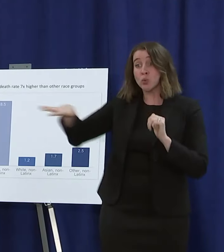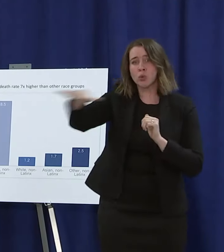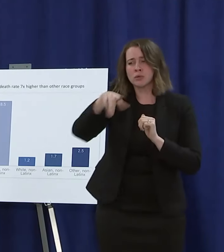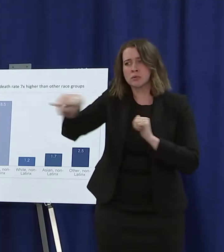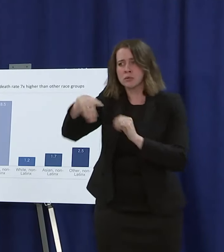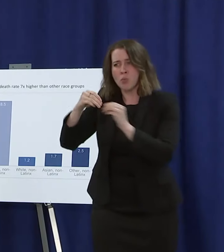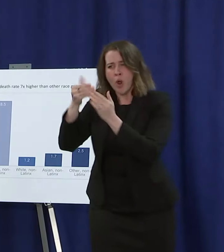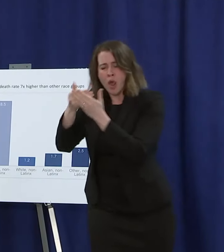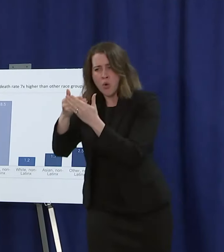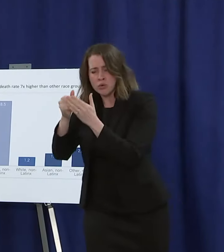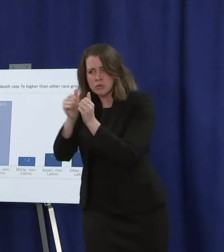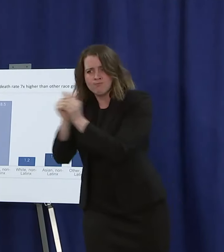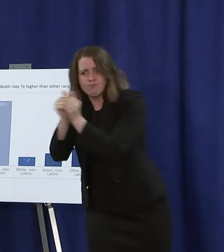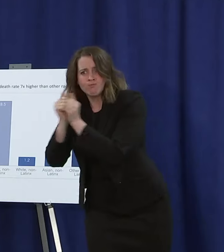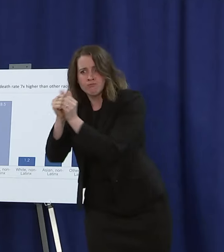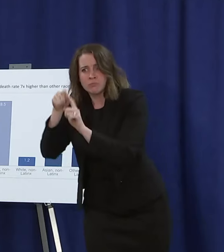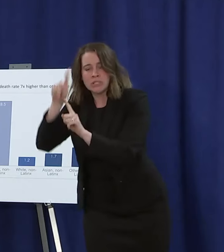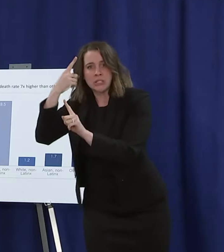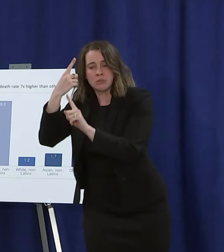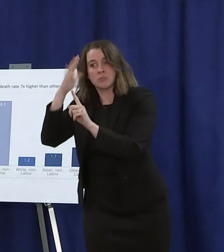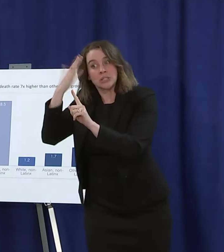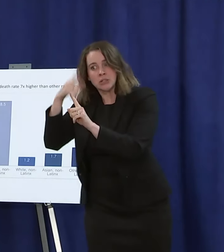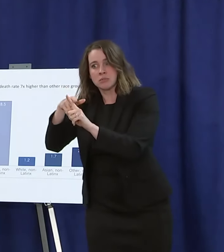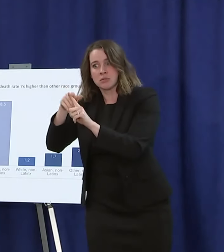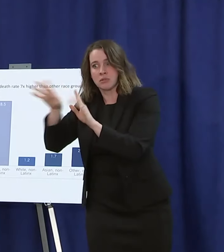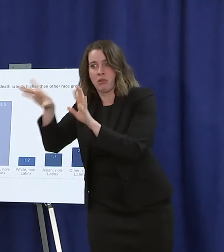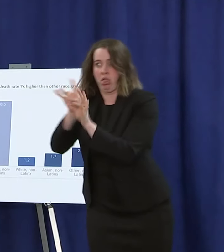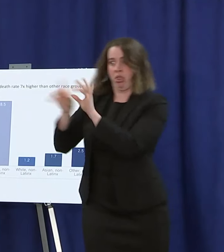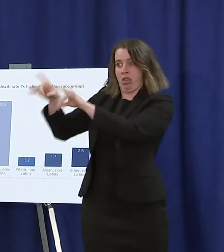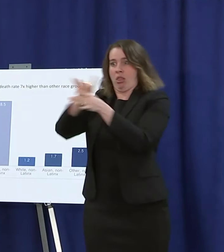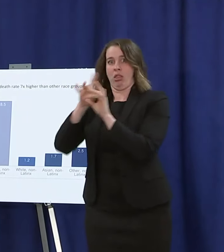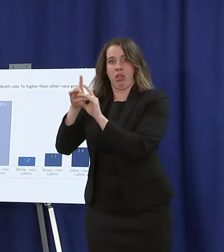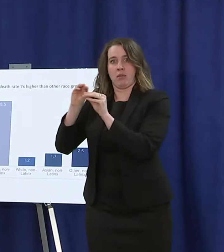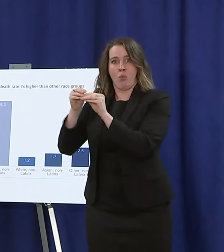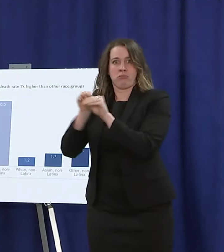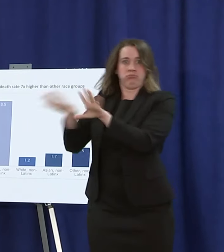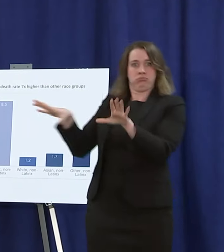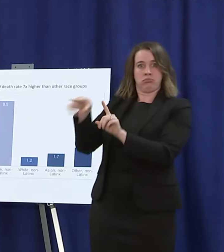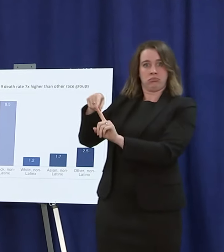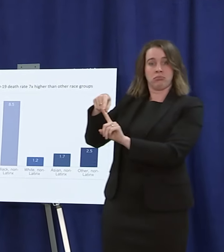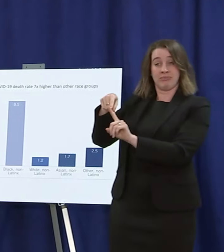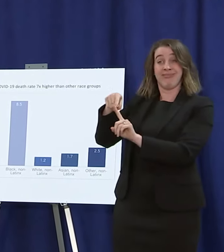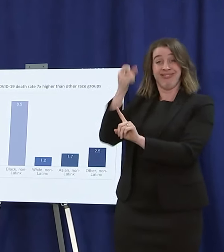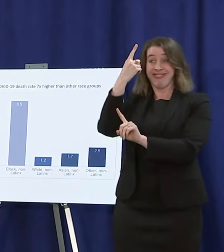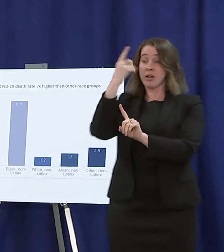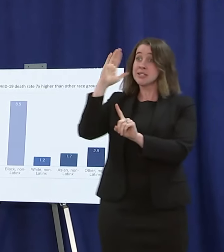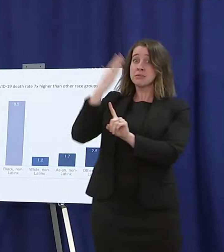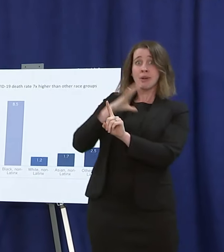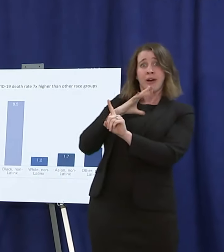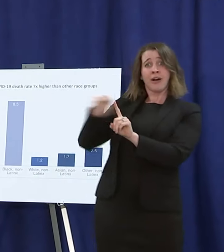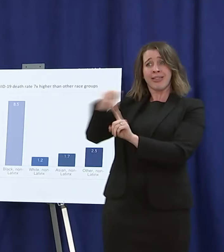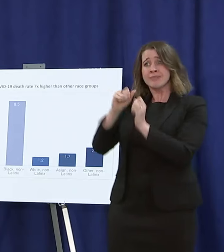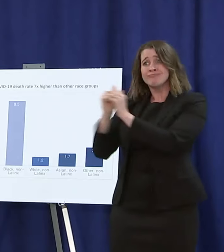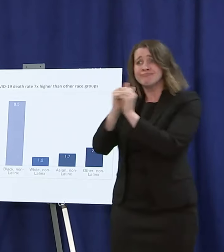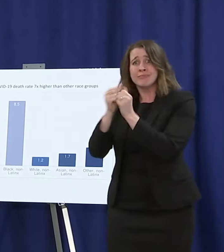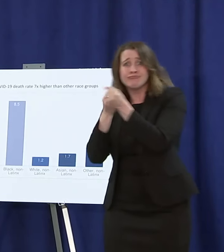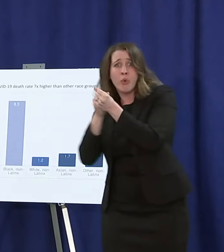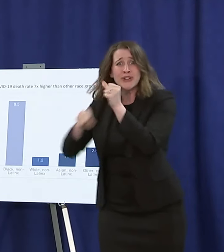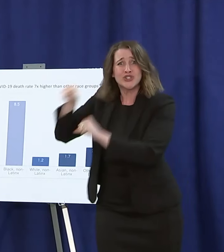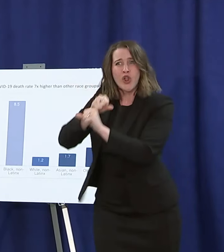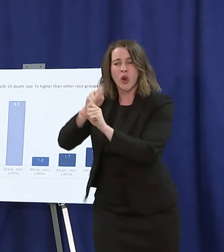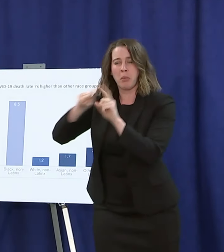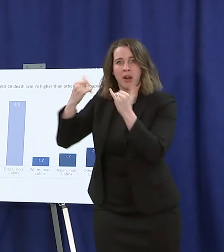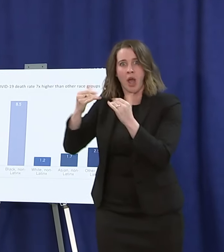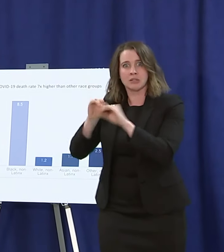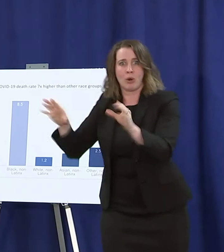a higher incidence of the virus, turning what should be a positive attribute into a risk factor. But as we can